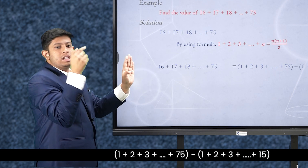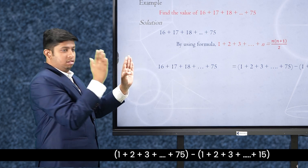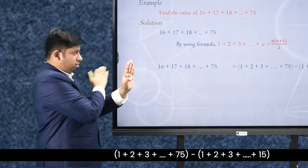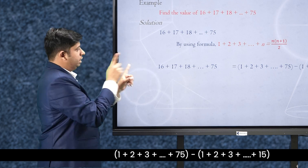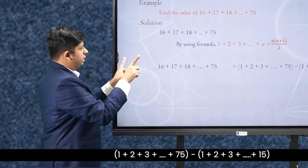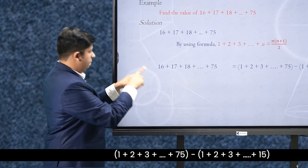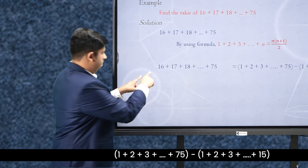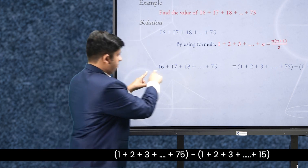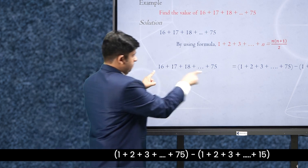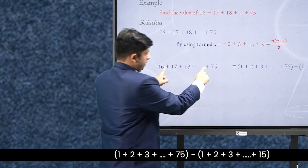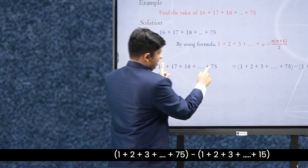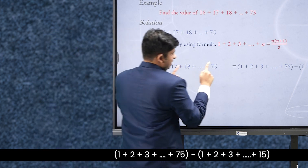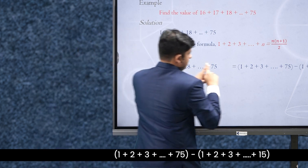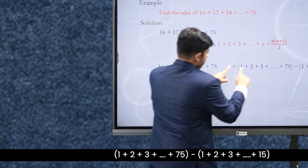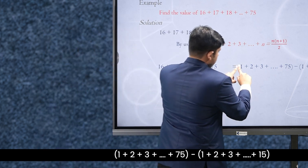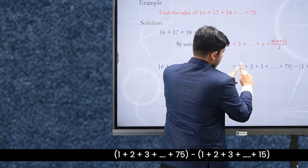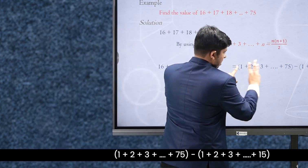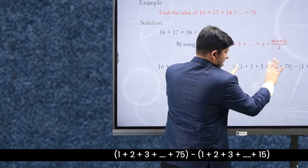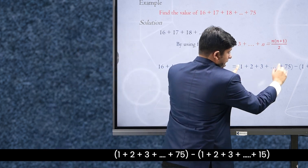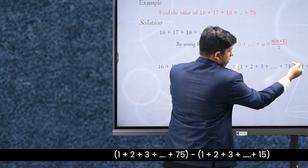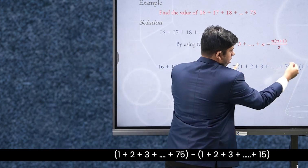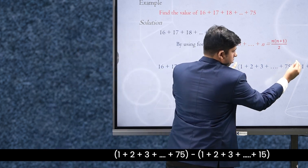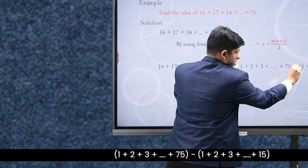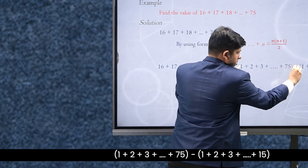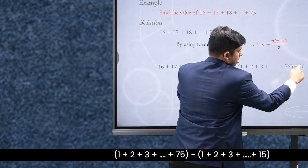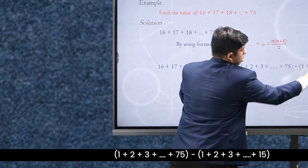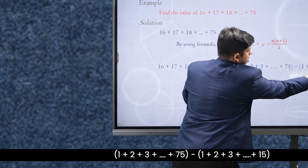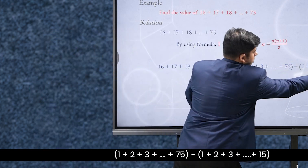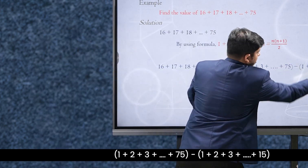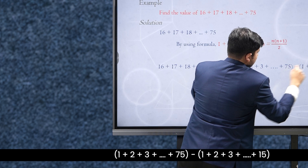minus 1 plus 2 plus 3 plus so on plus 15.